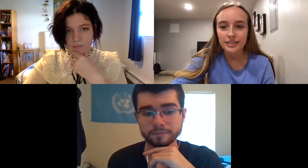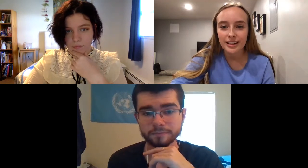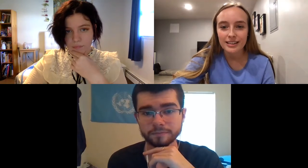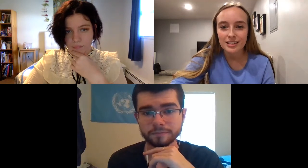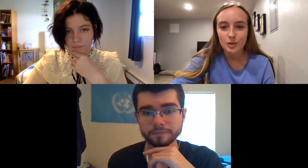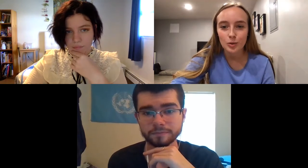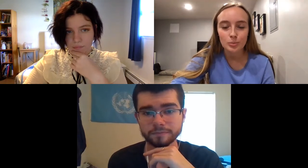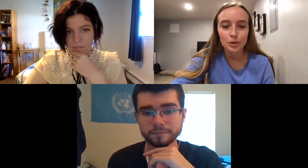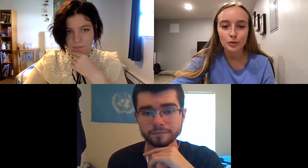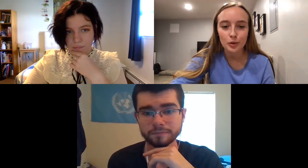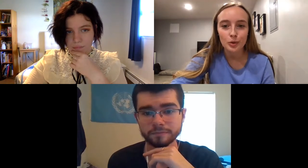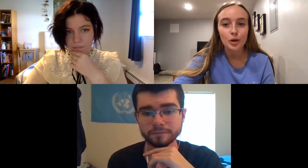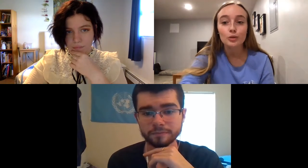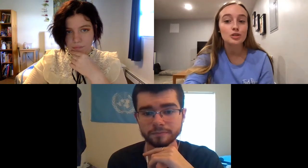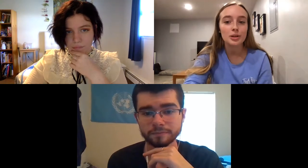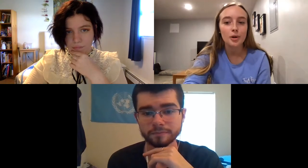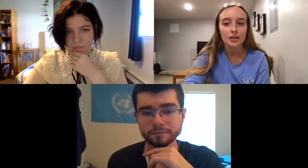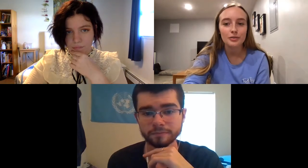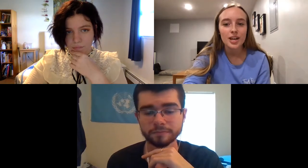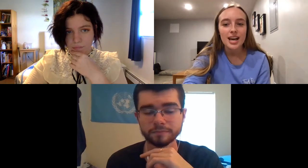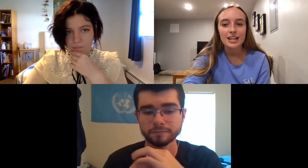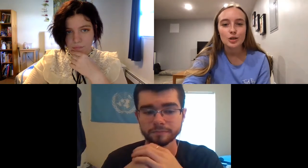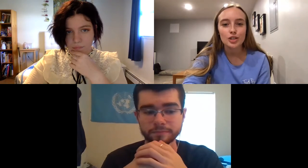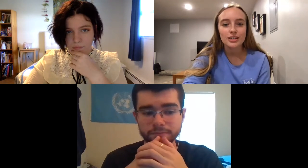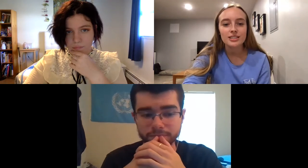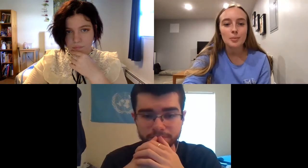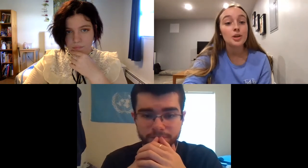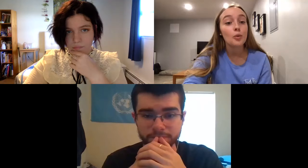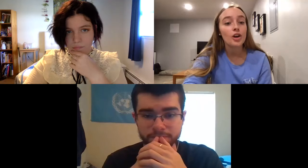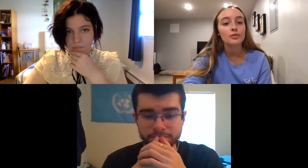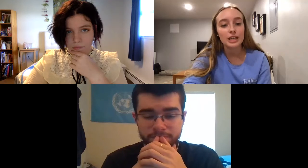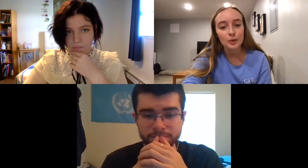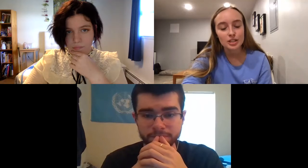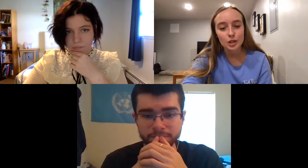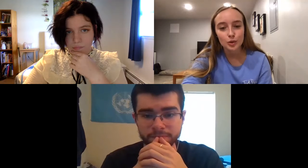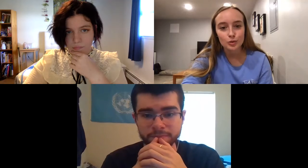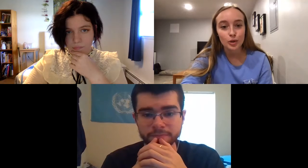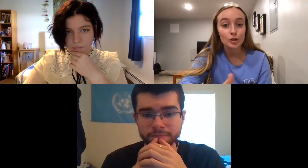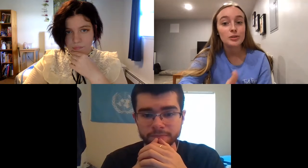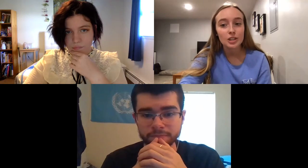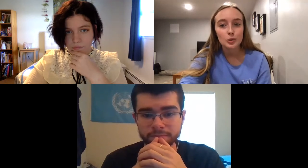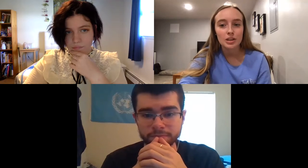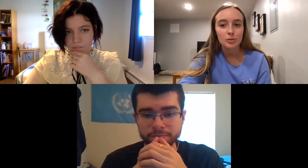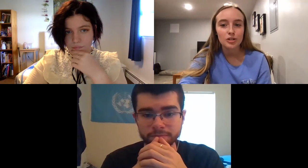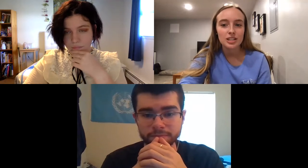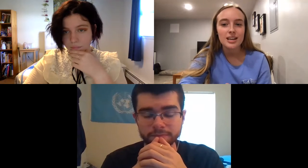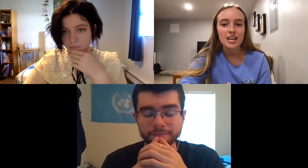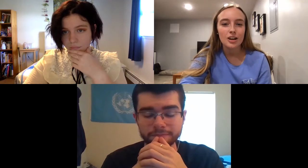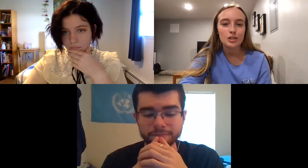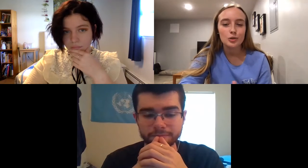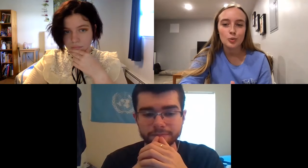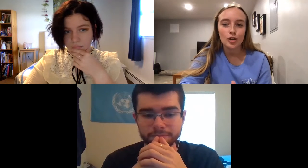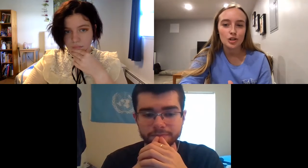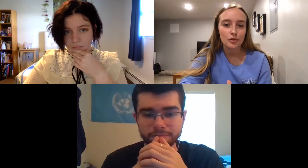unique that it has its own beautiful culture to be a part of. And so just be aware of language that you use when you're speaking to a deaf person,